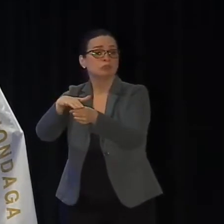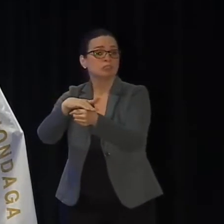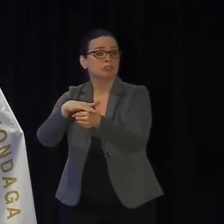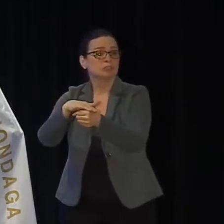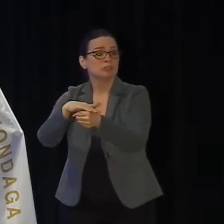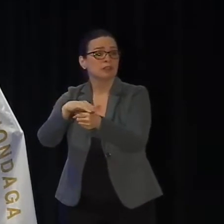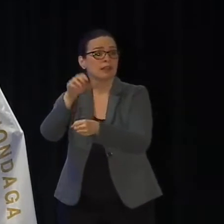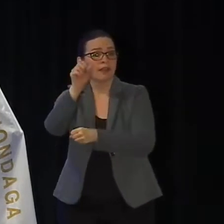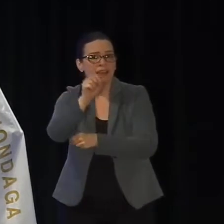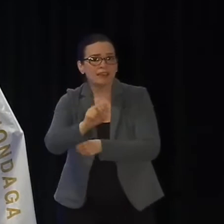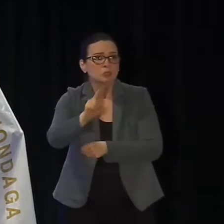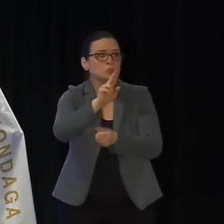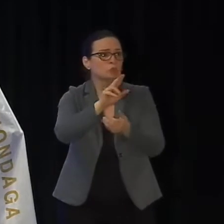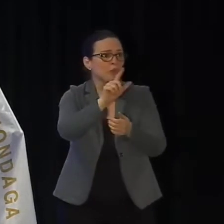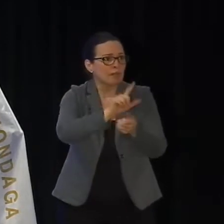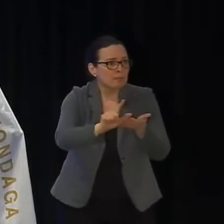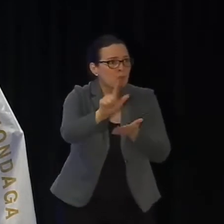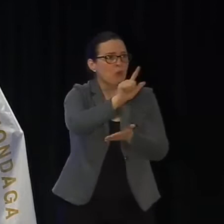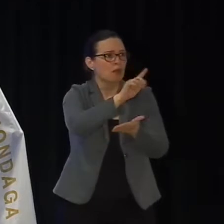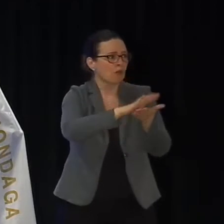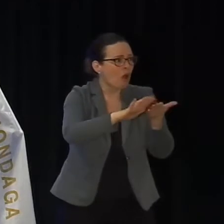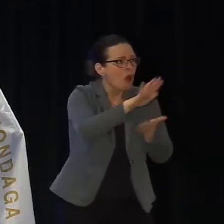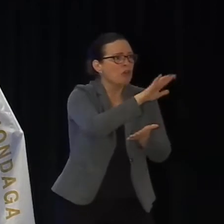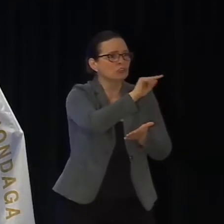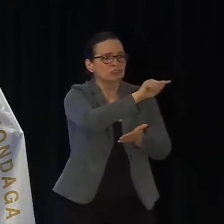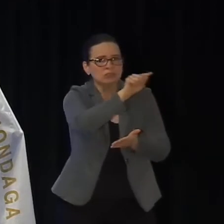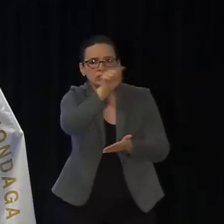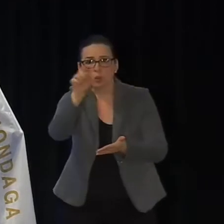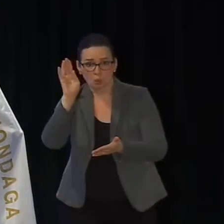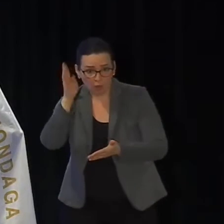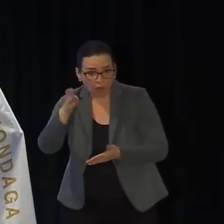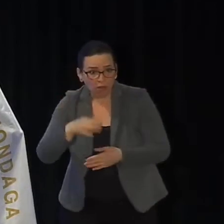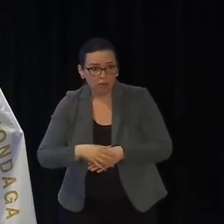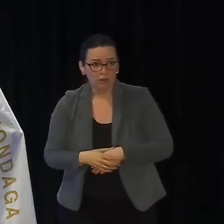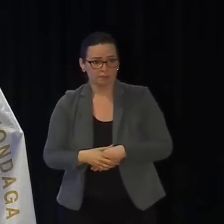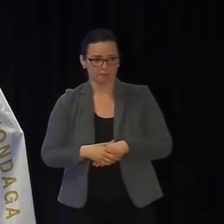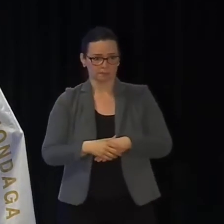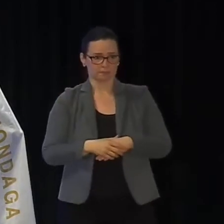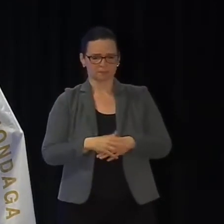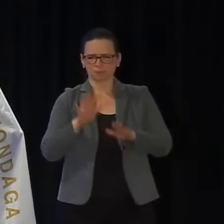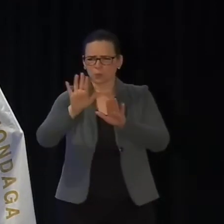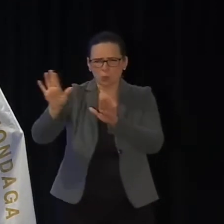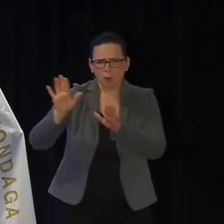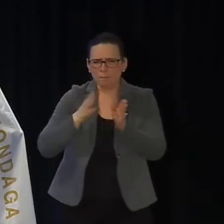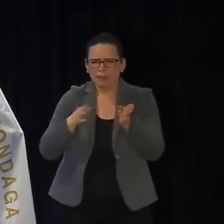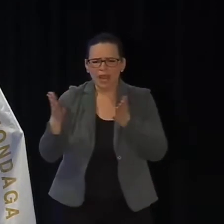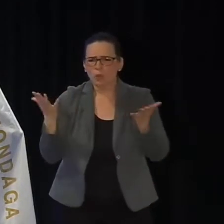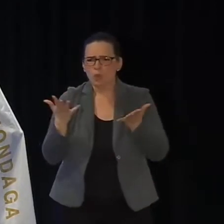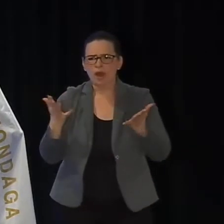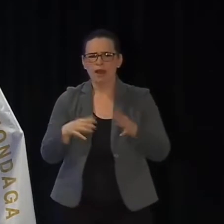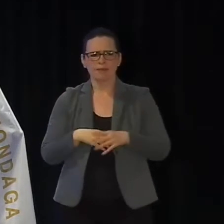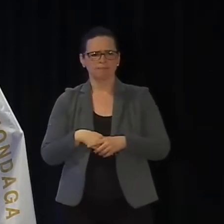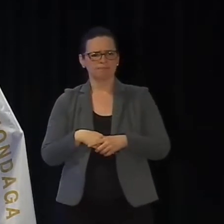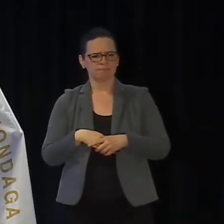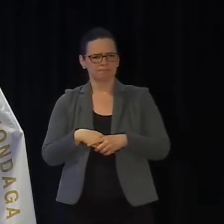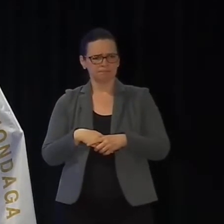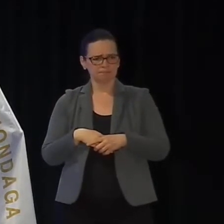to vaccinate young people right on site, or is the idea to just keep bringing them